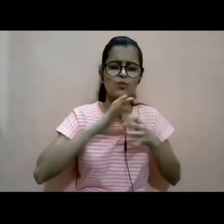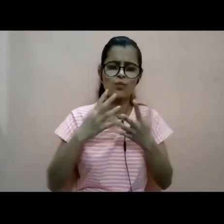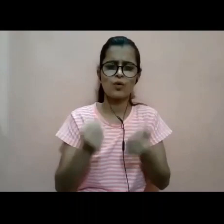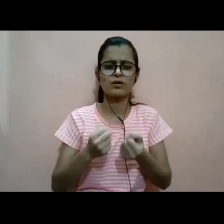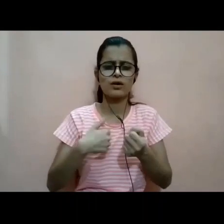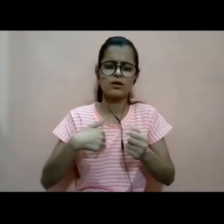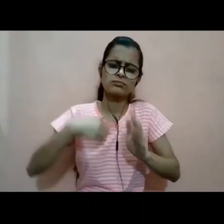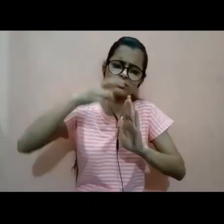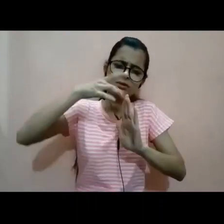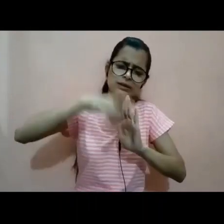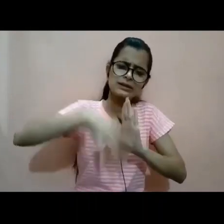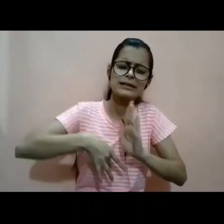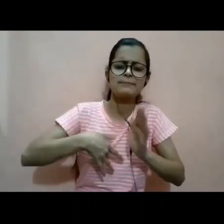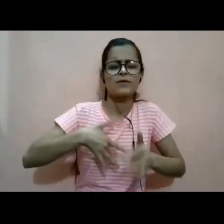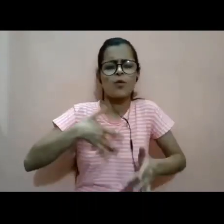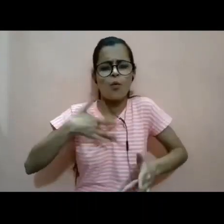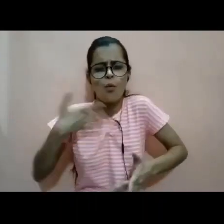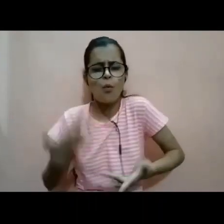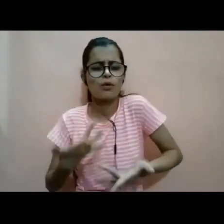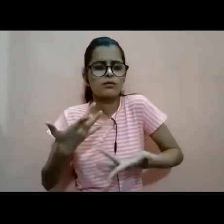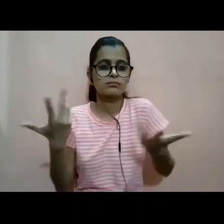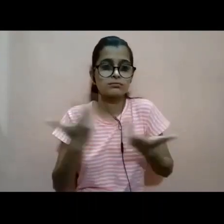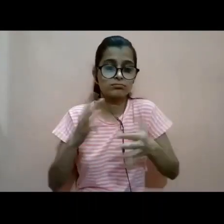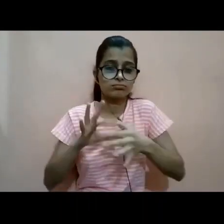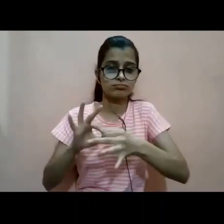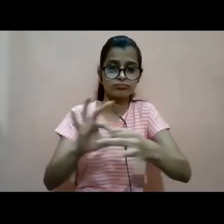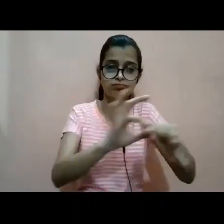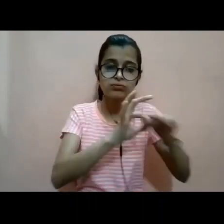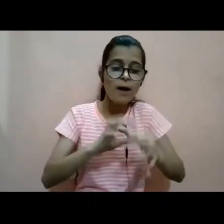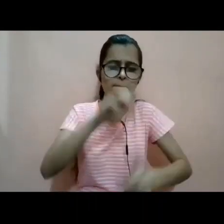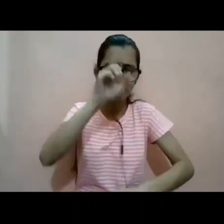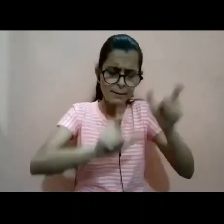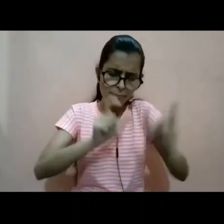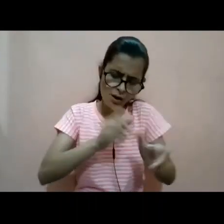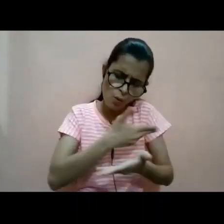desire to connect and be alongside other human beings.